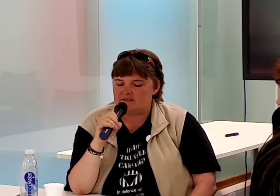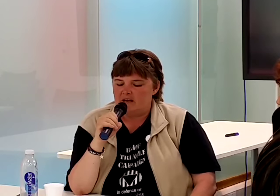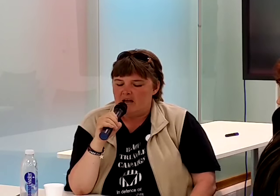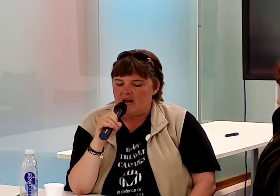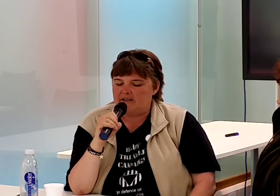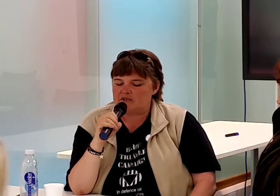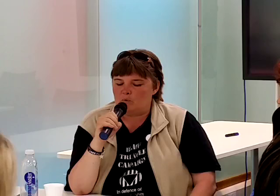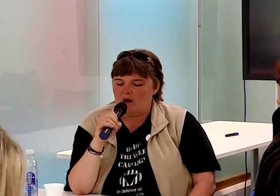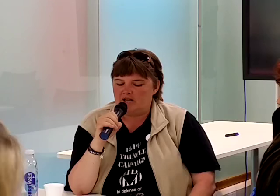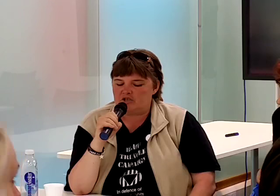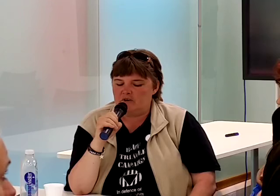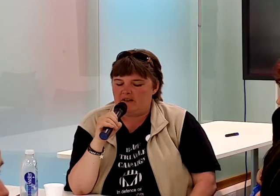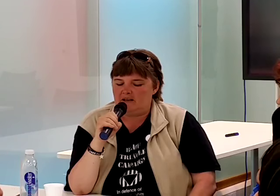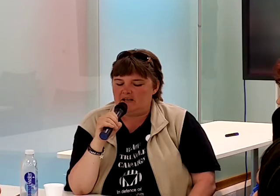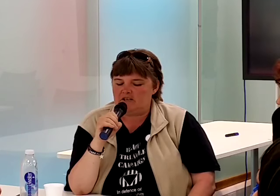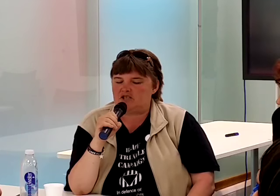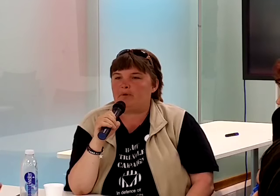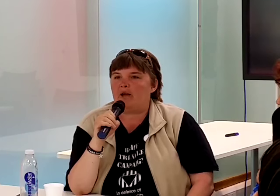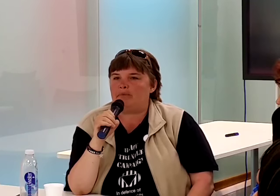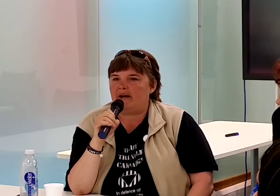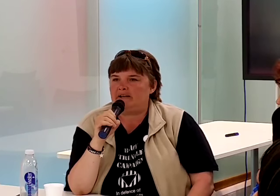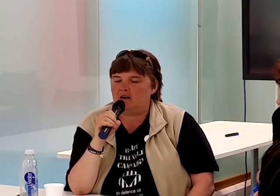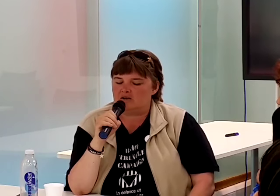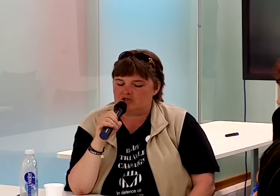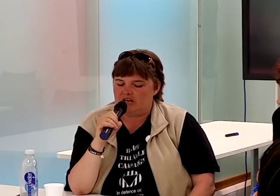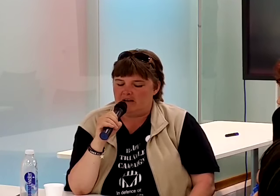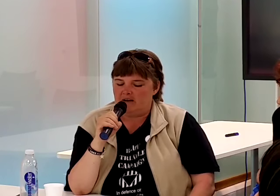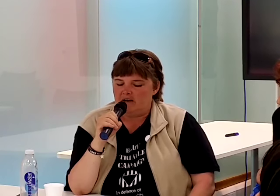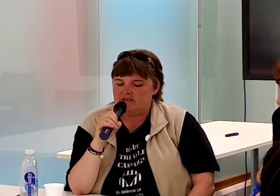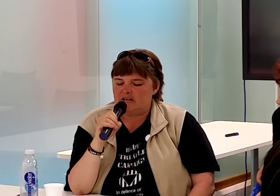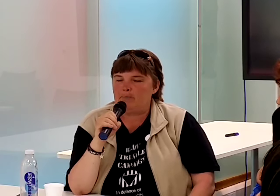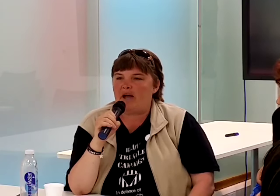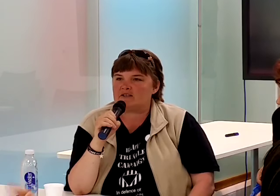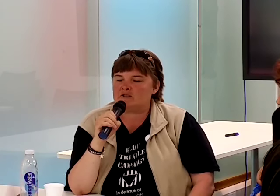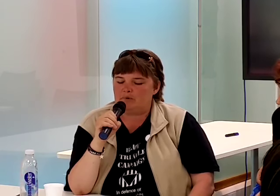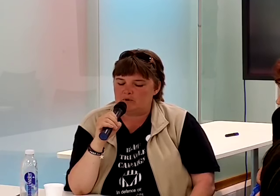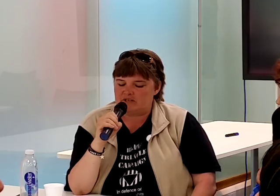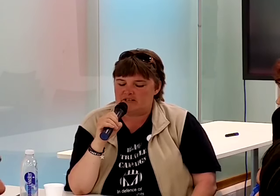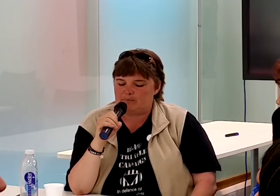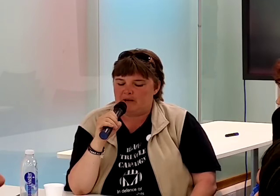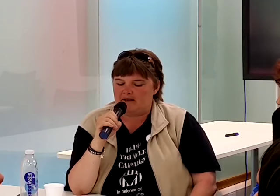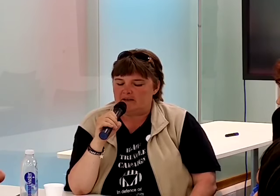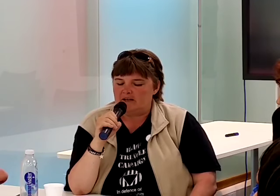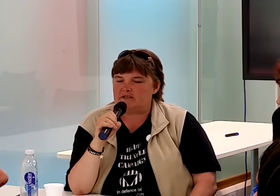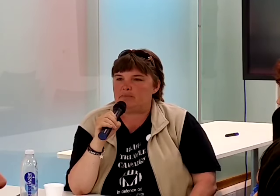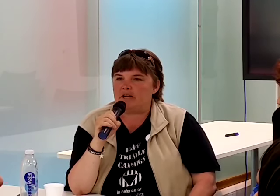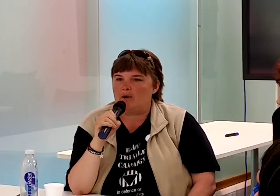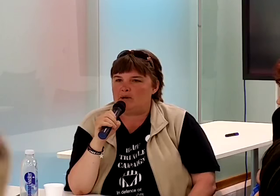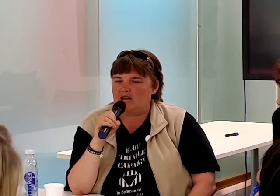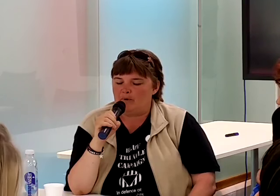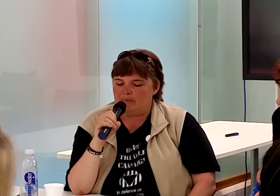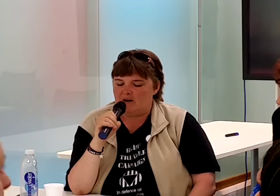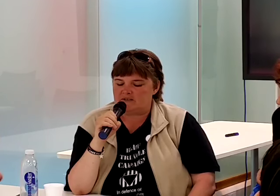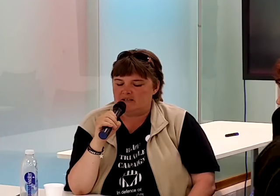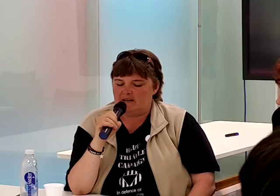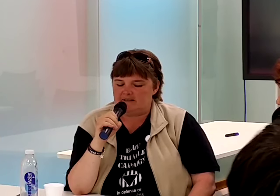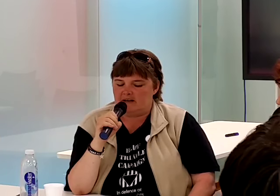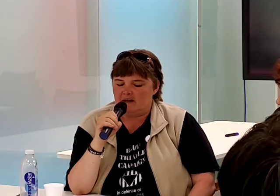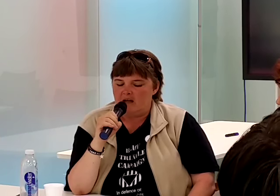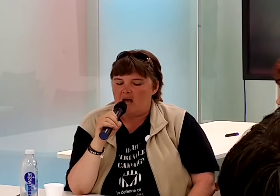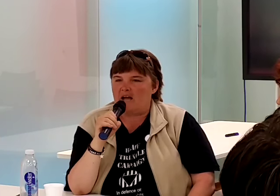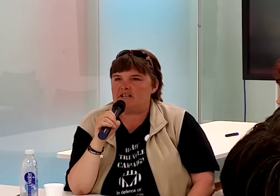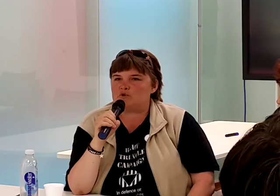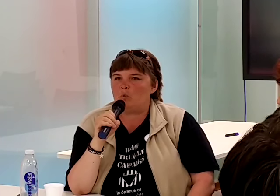when it matters. And it's why during that leadership campaign last year, DPAC supported his bid to become Labour